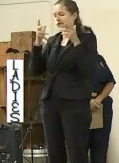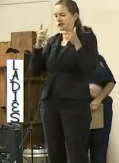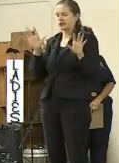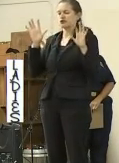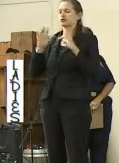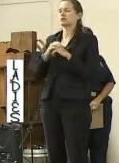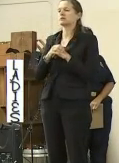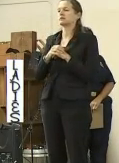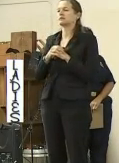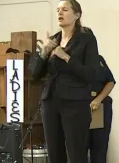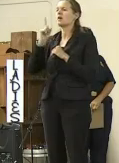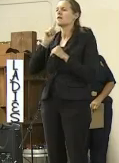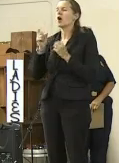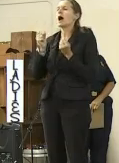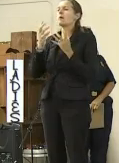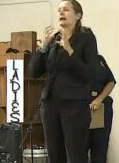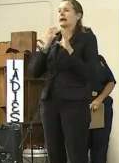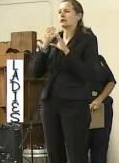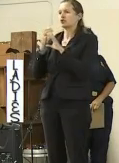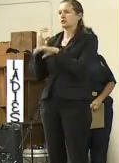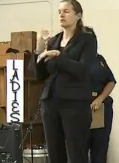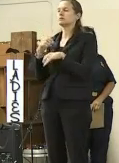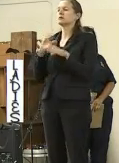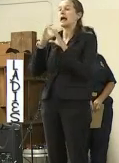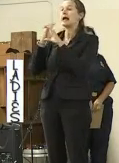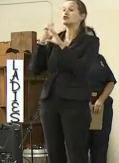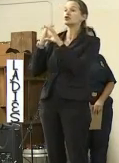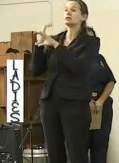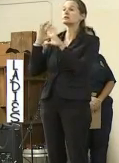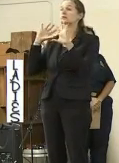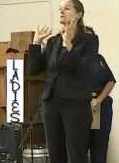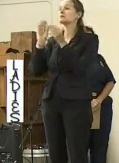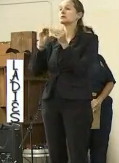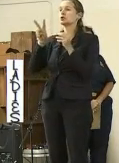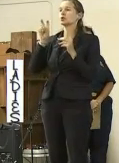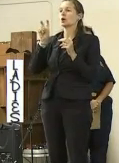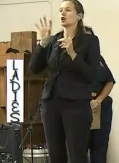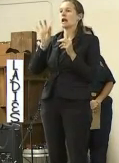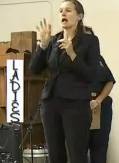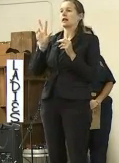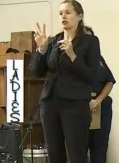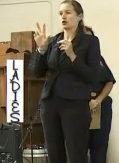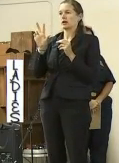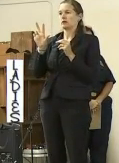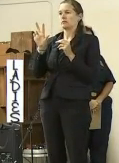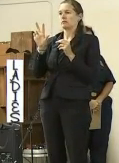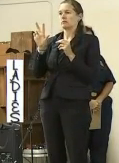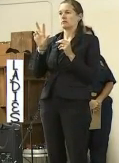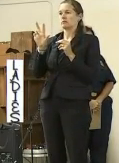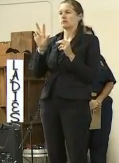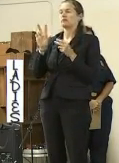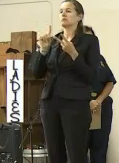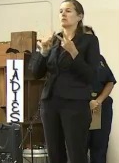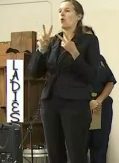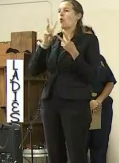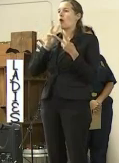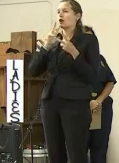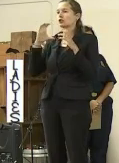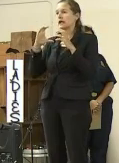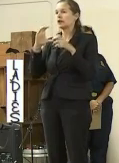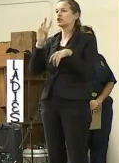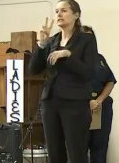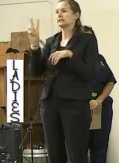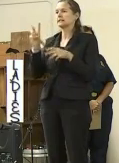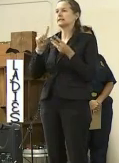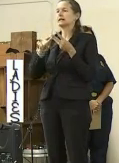personnel engines today, engines for the entire complex that we have is 293 engines, 66 water tenders, 11